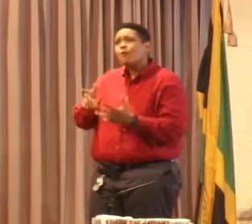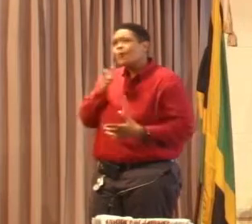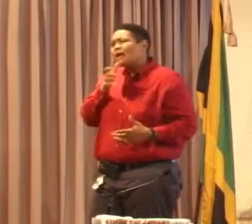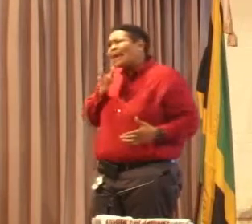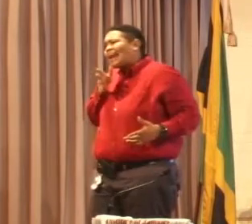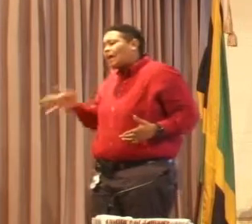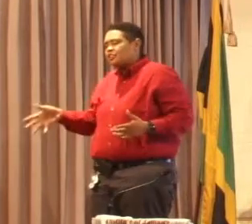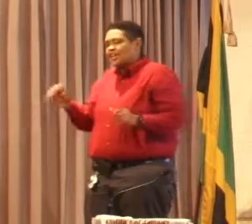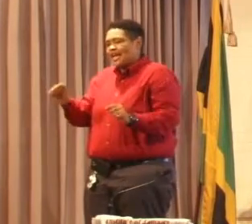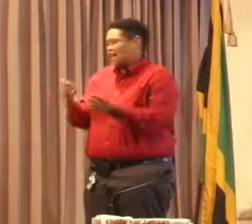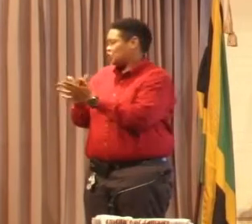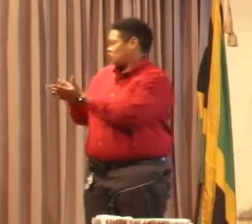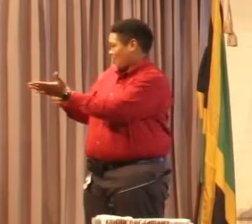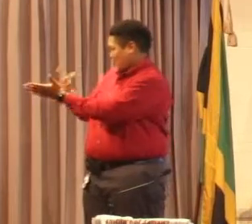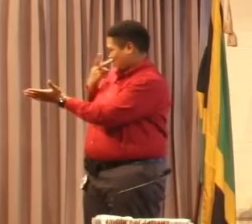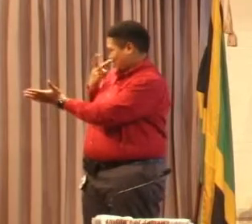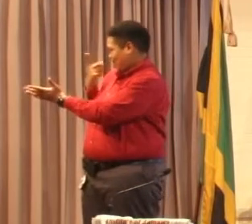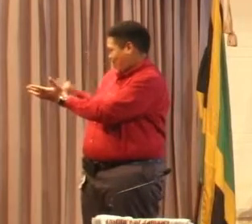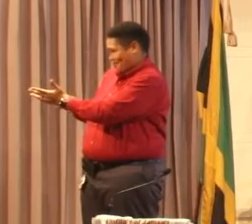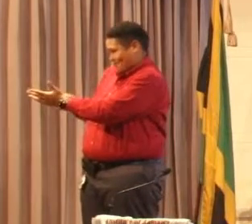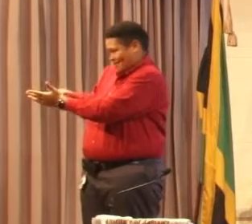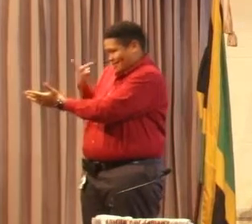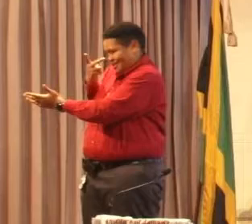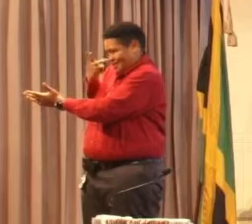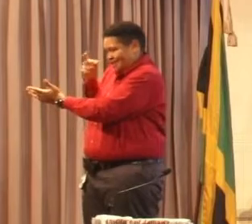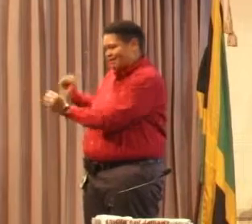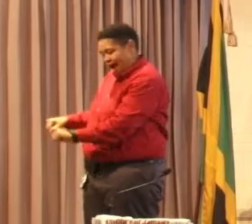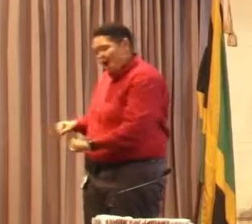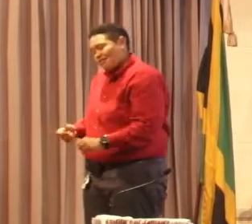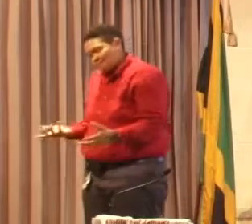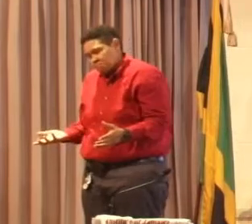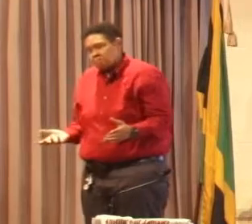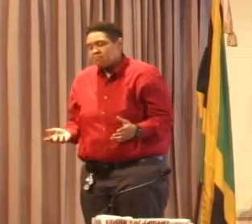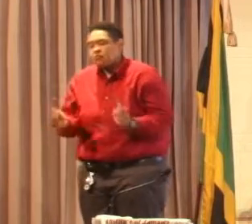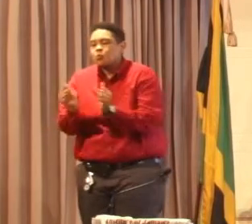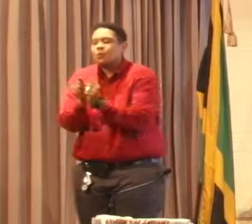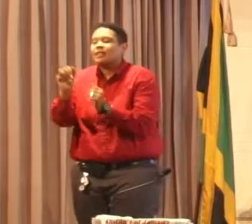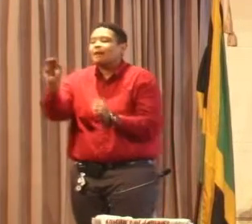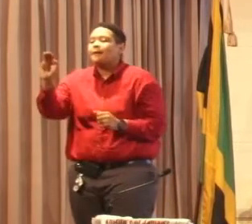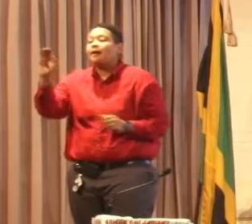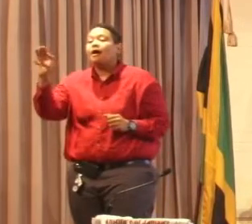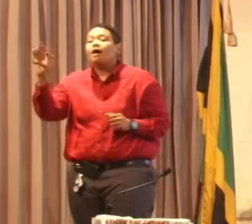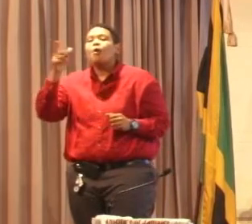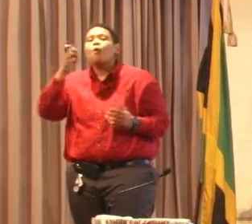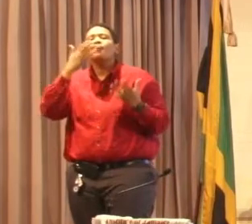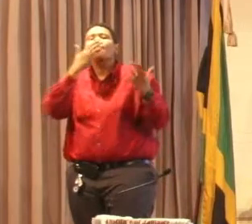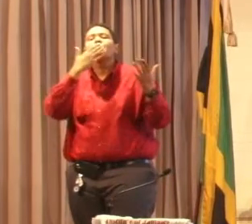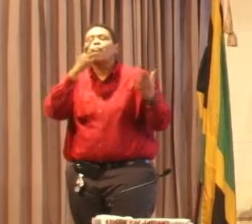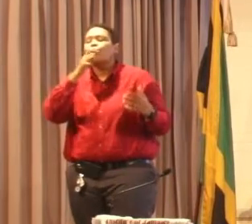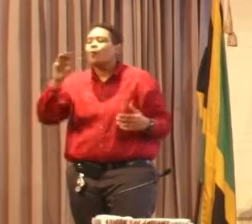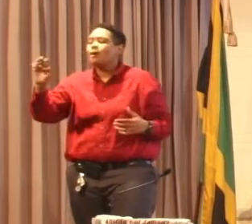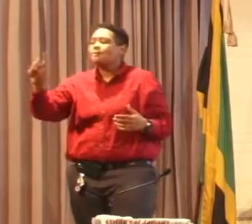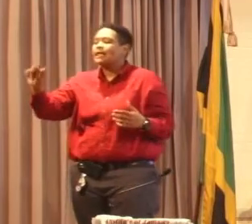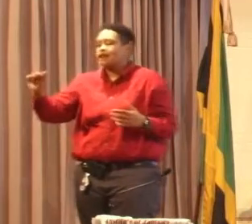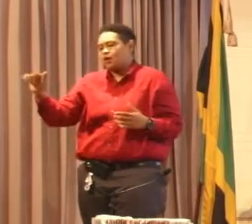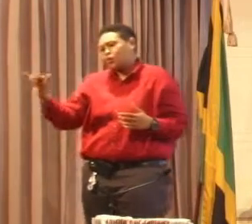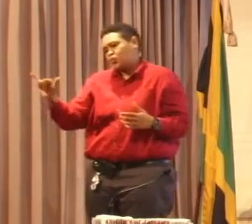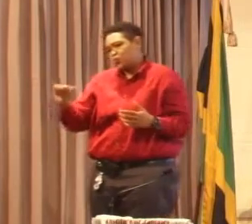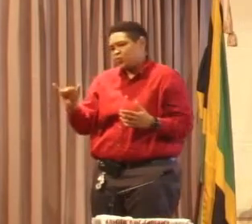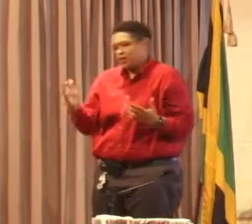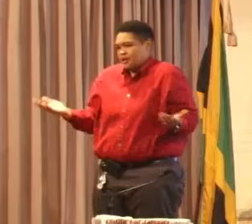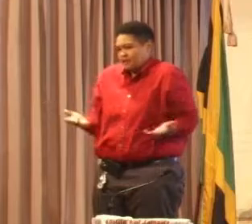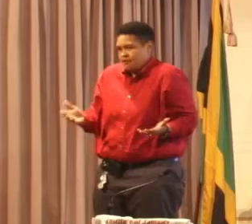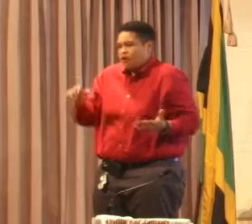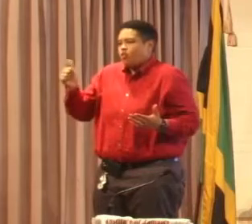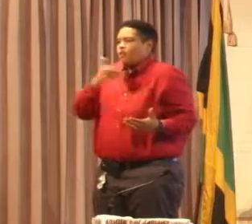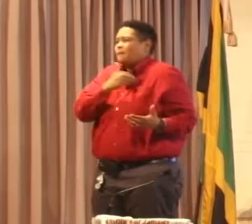you can share the experience with them. And the media, we want to thank you all for being here, and